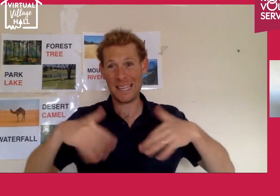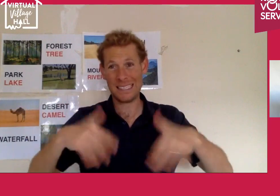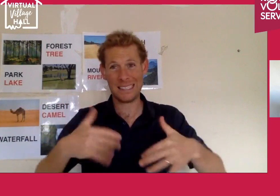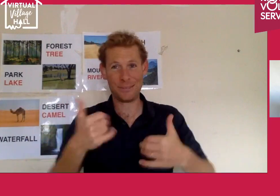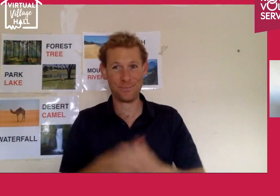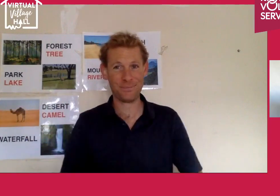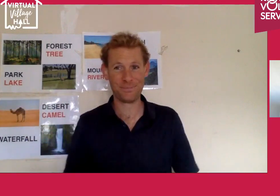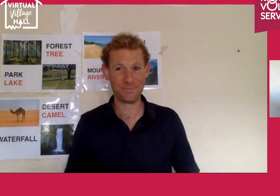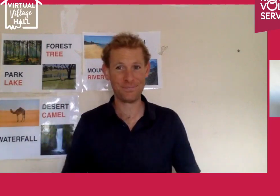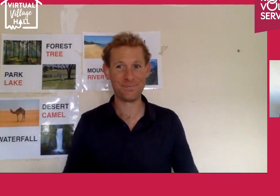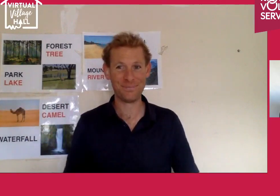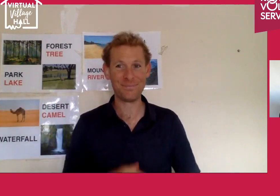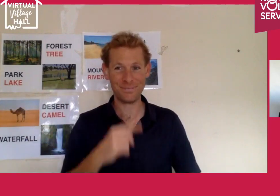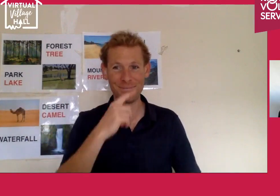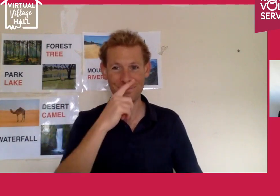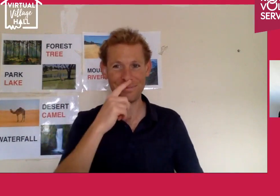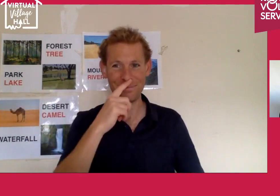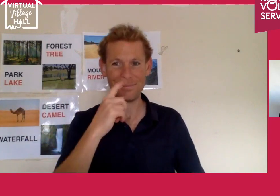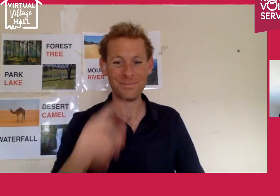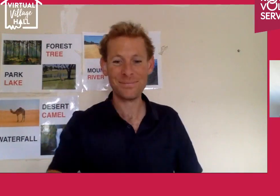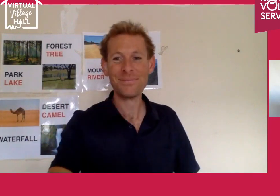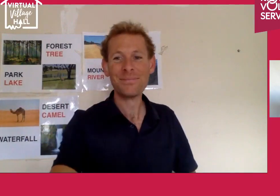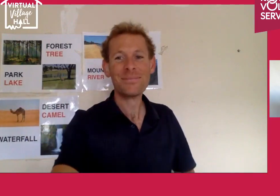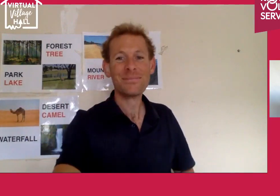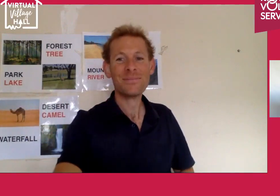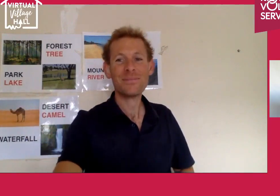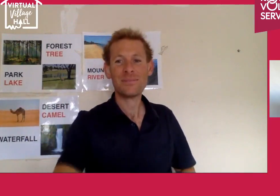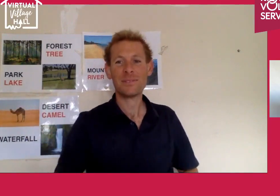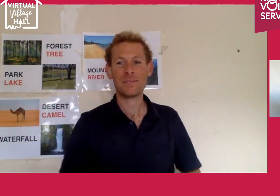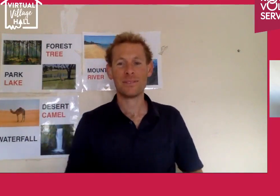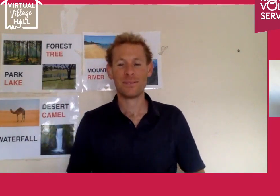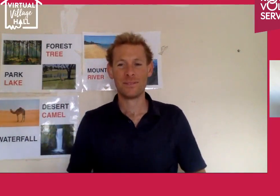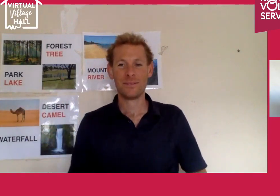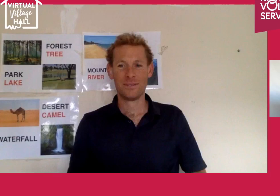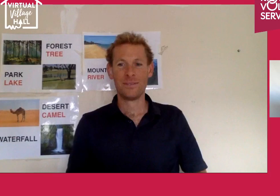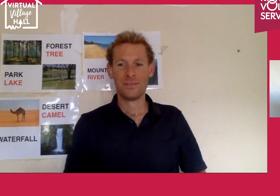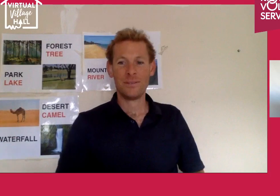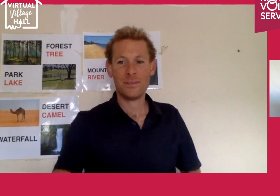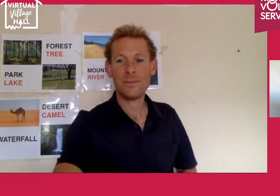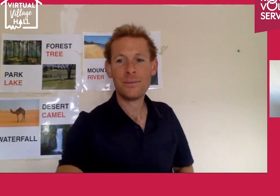language. And it is an amazing language. I absolutely love using sign language.